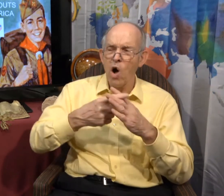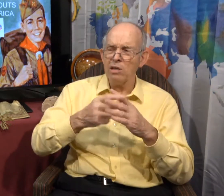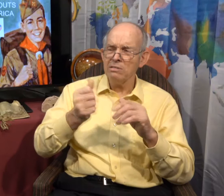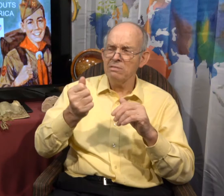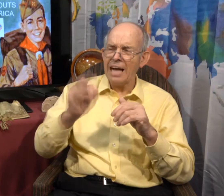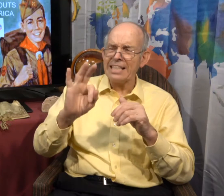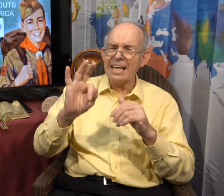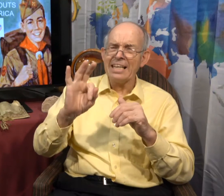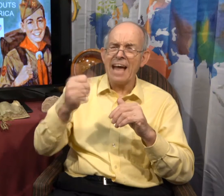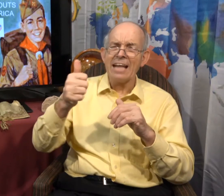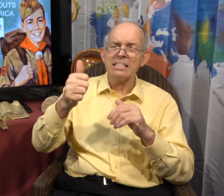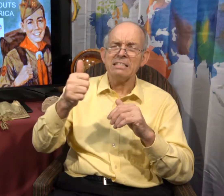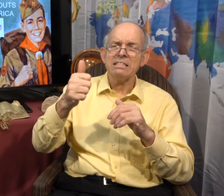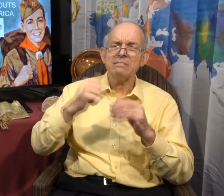Sure, not the 10.